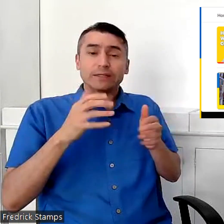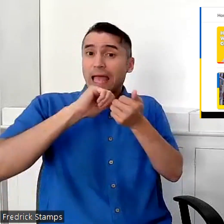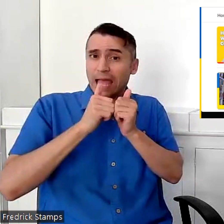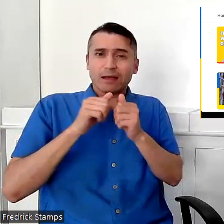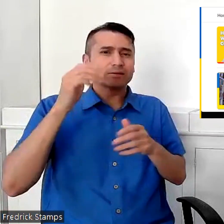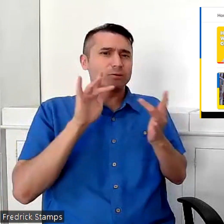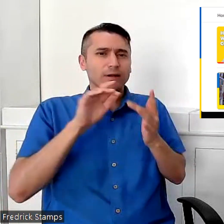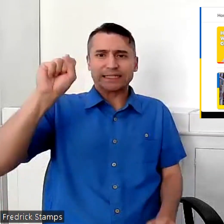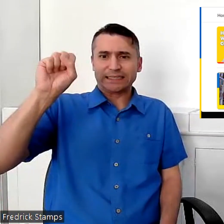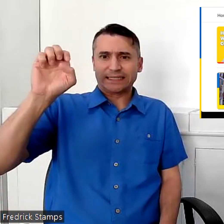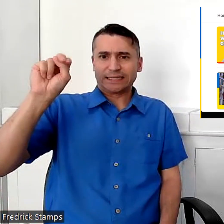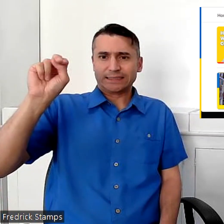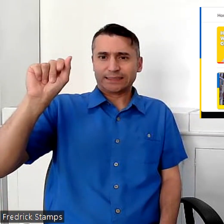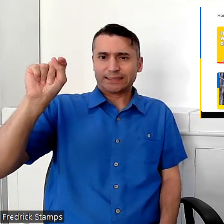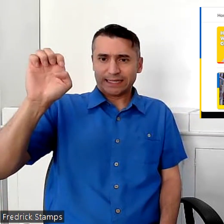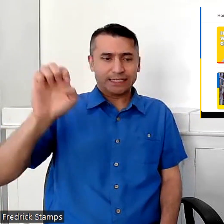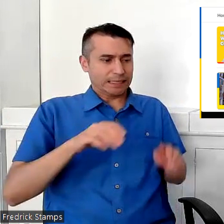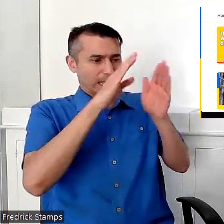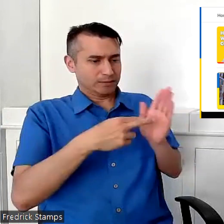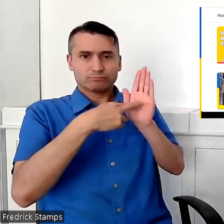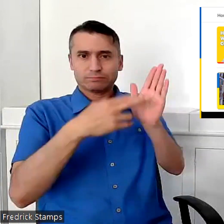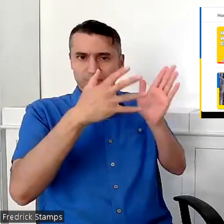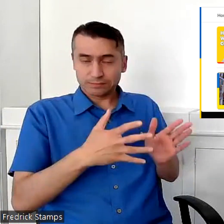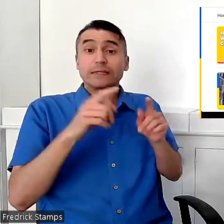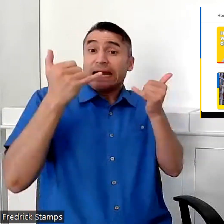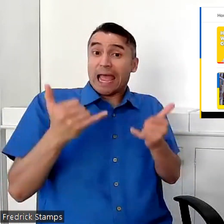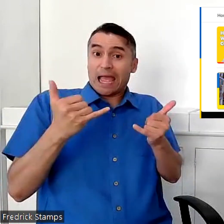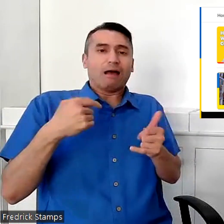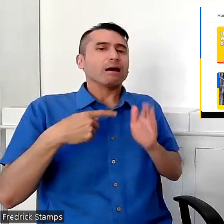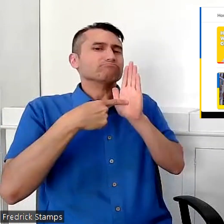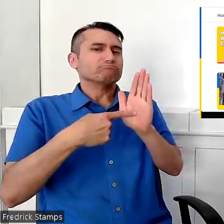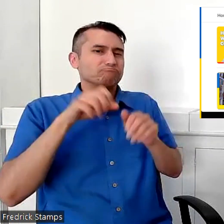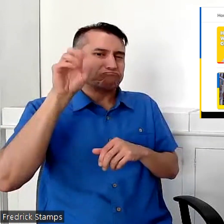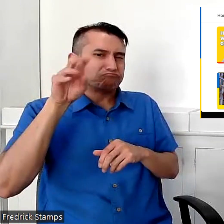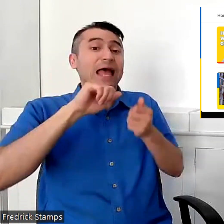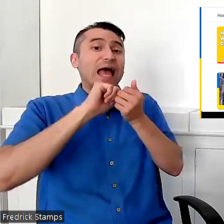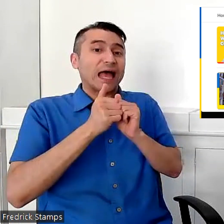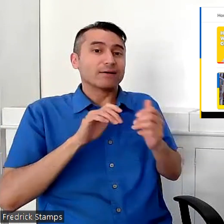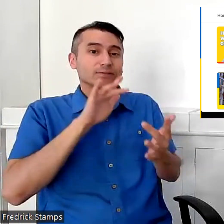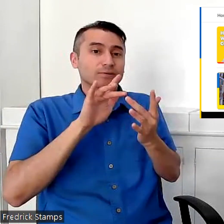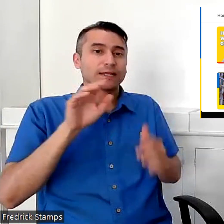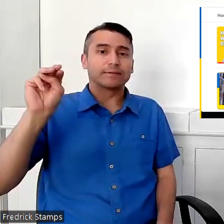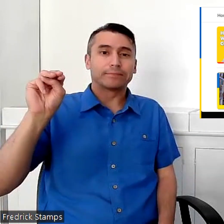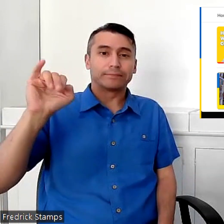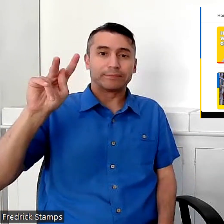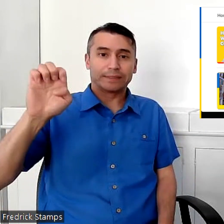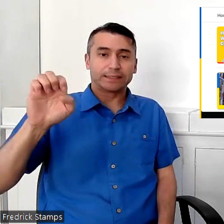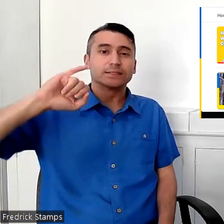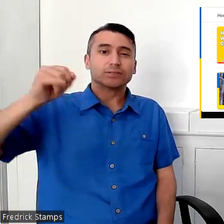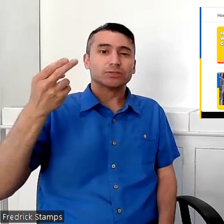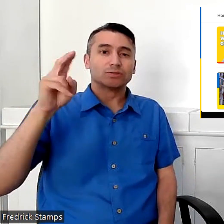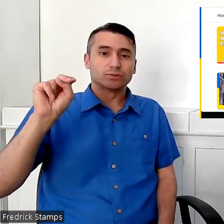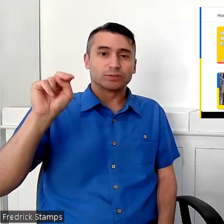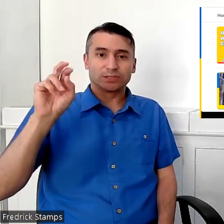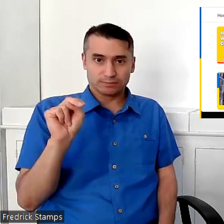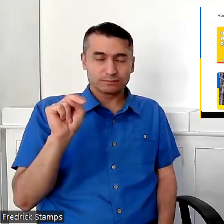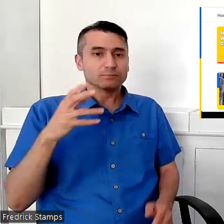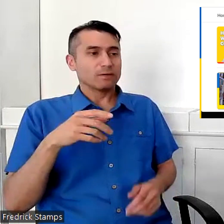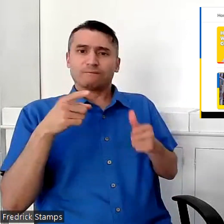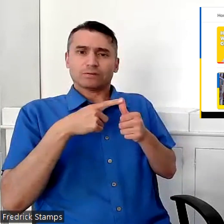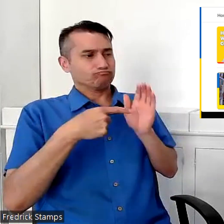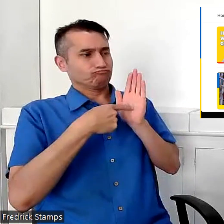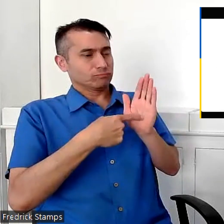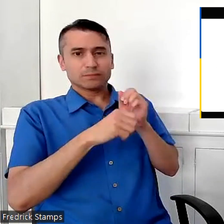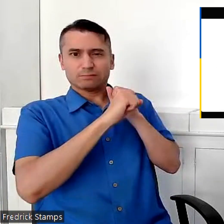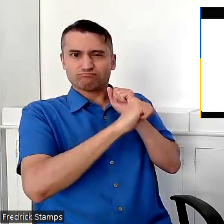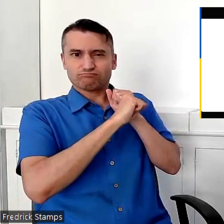my senator? Here's how to do that. But here I'm going to show you how to contact Mike Johnson. So I'm going to show you through